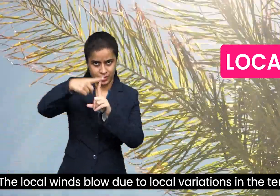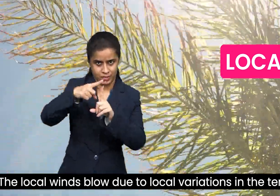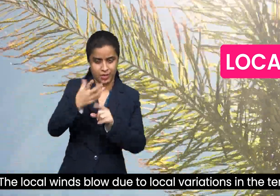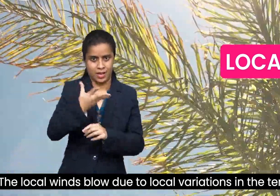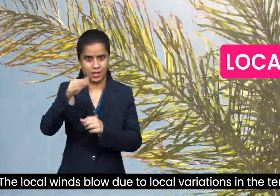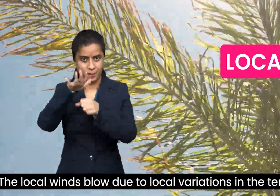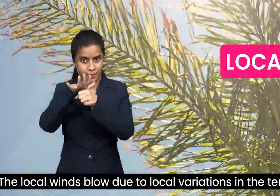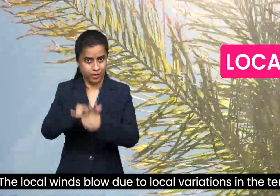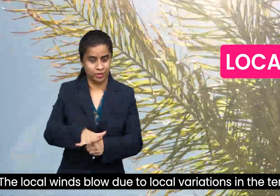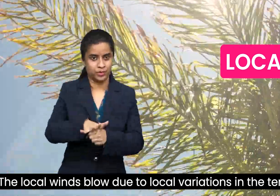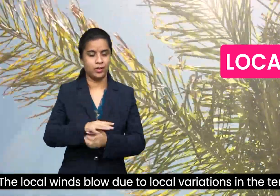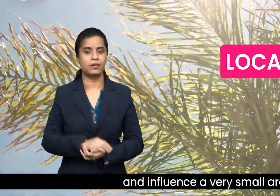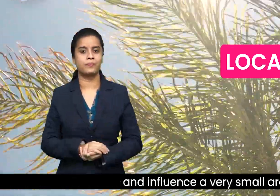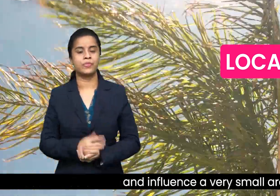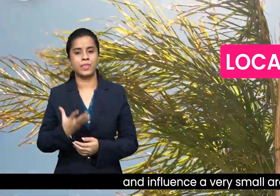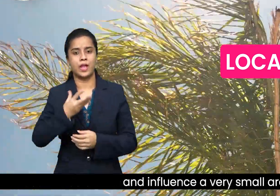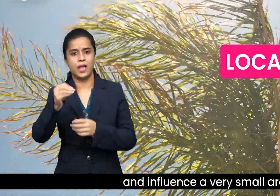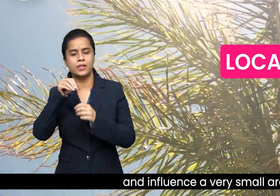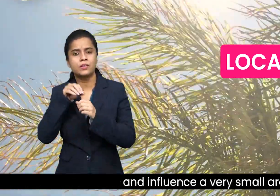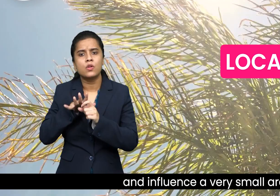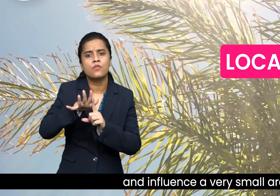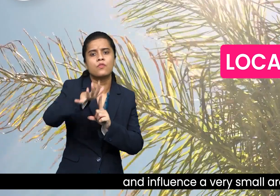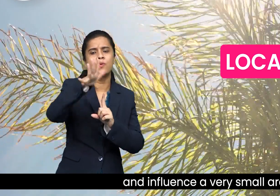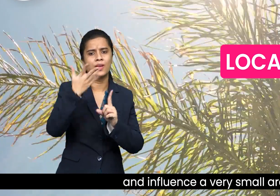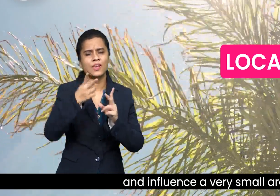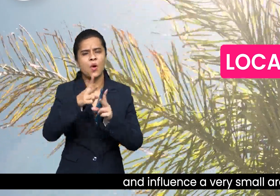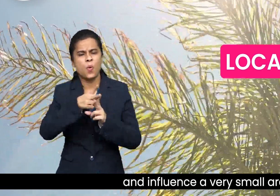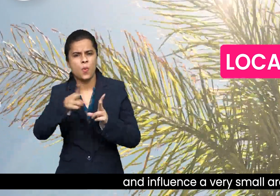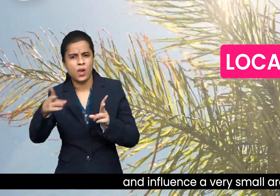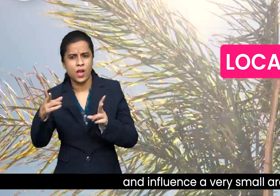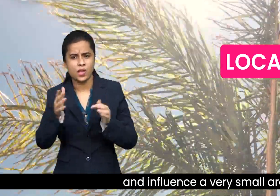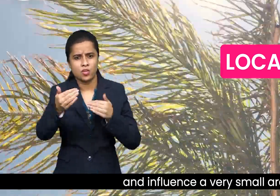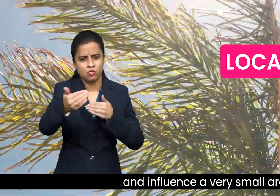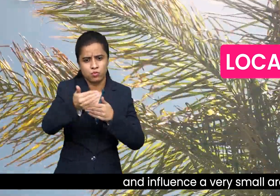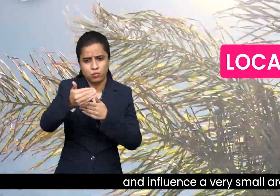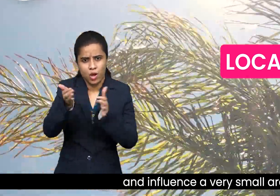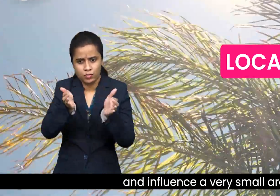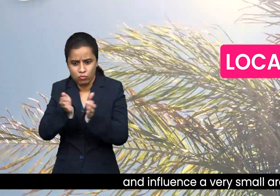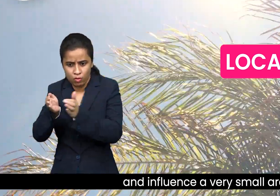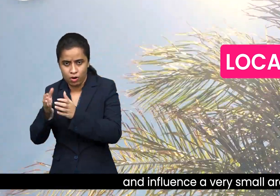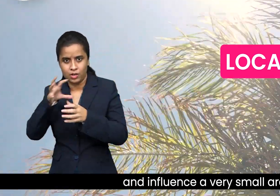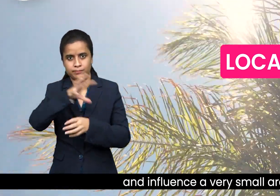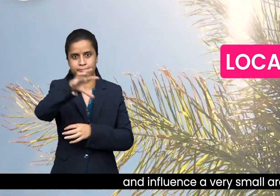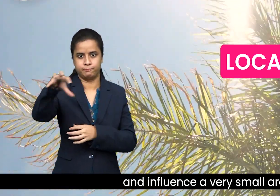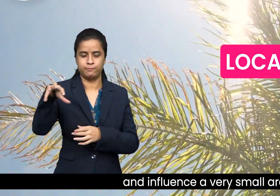and pressure and influence a very small area.